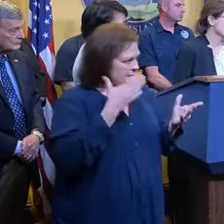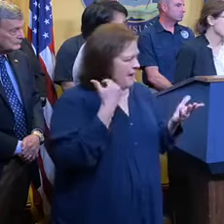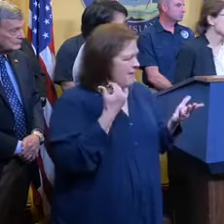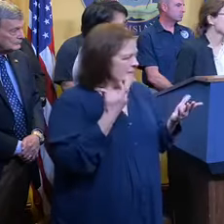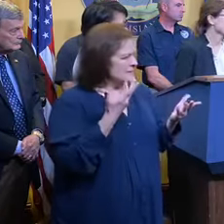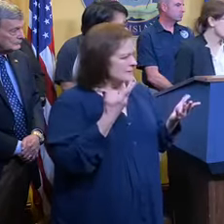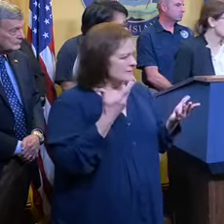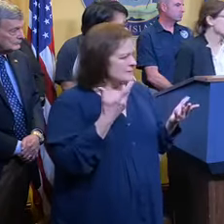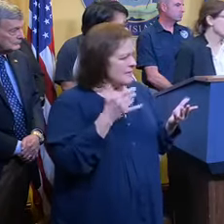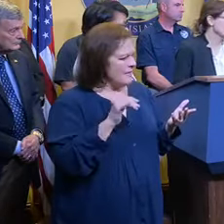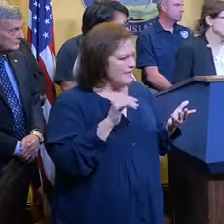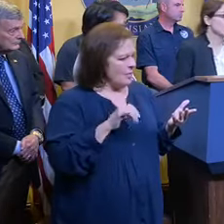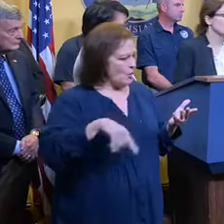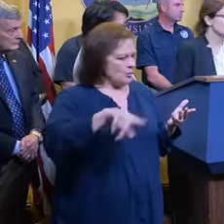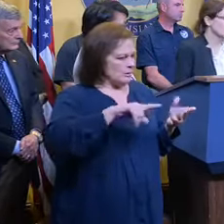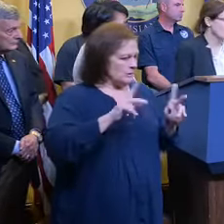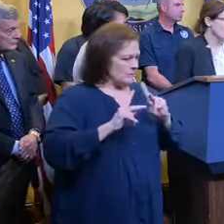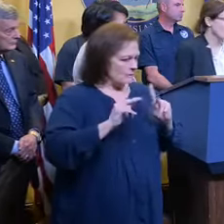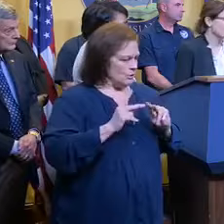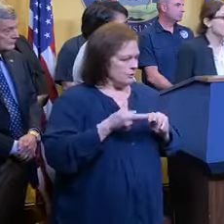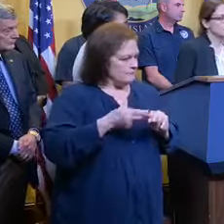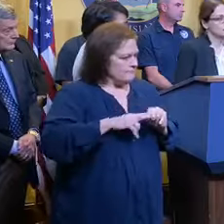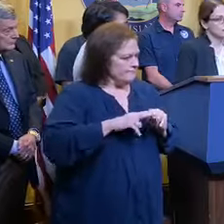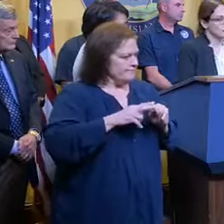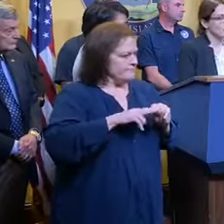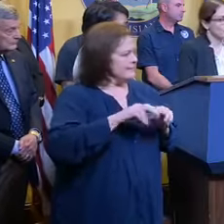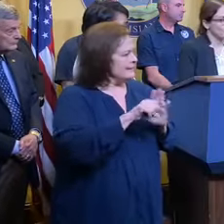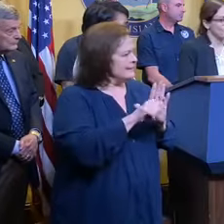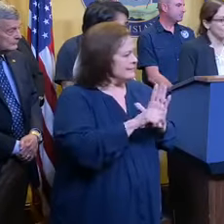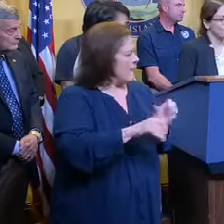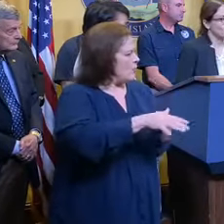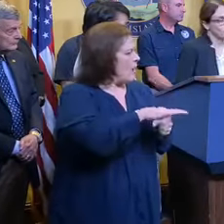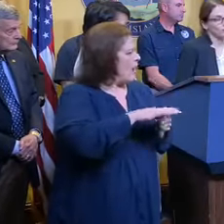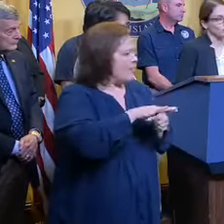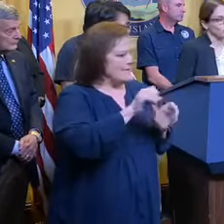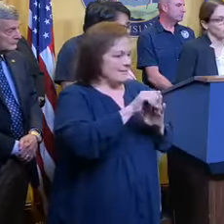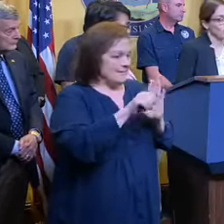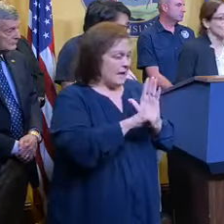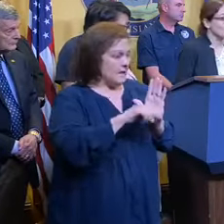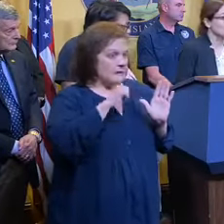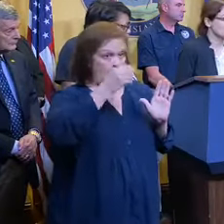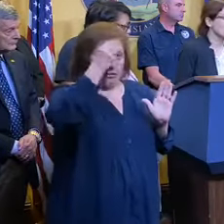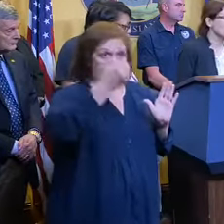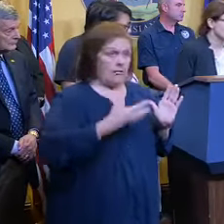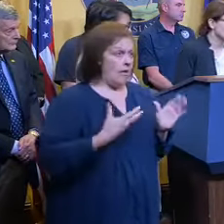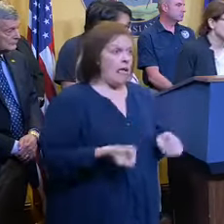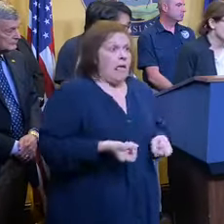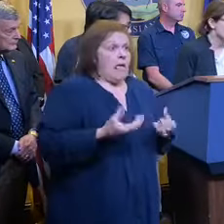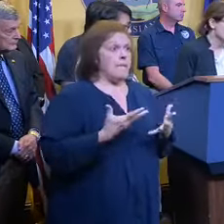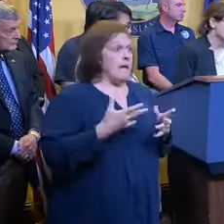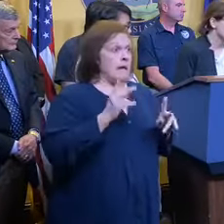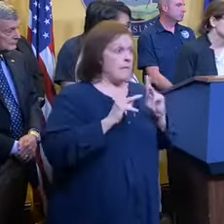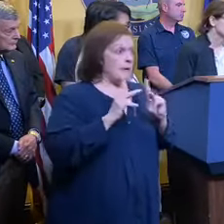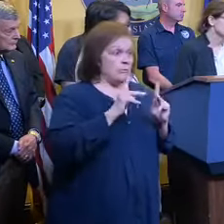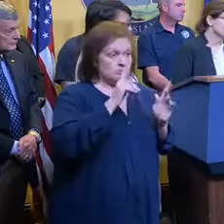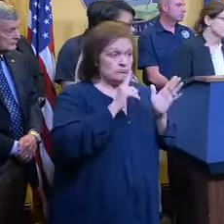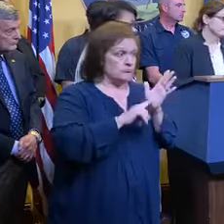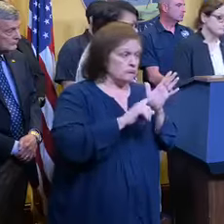imagine that the numbers of those patients are increasing statewide, the state is not reporting directly to us how many patients are under